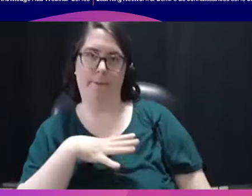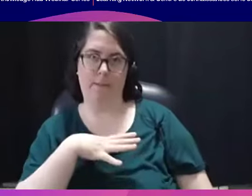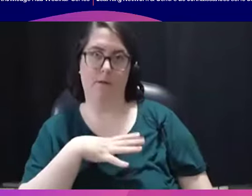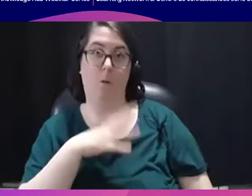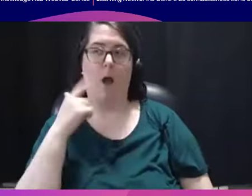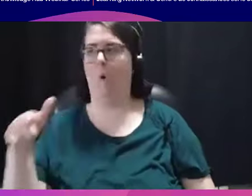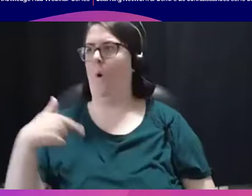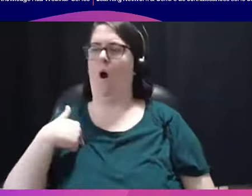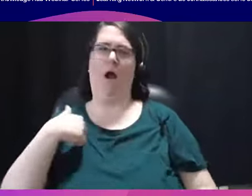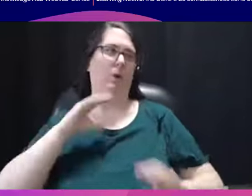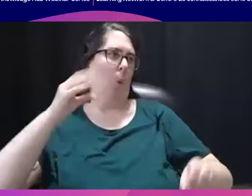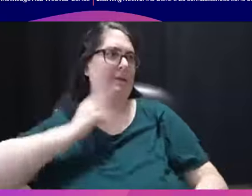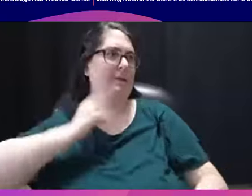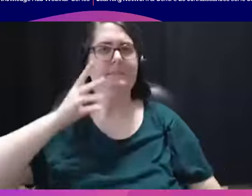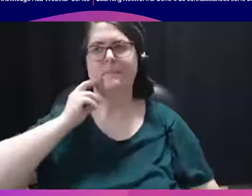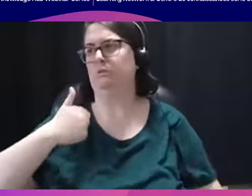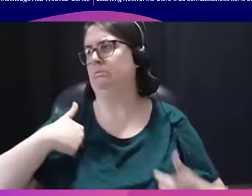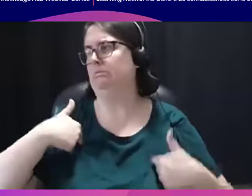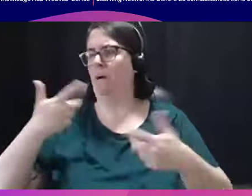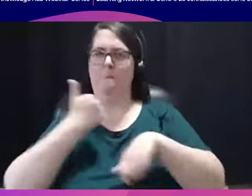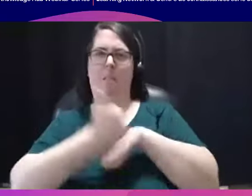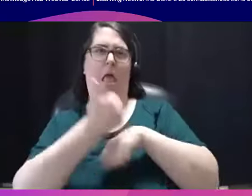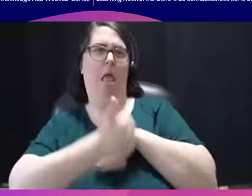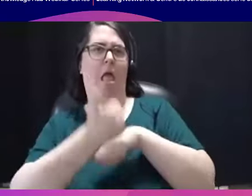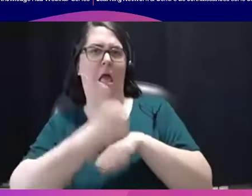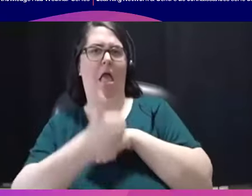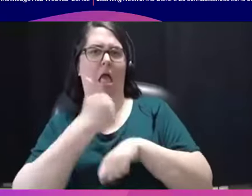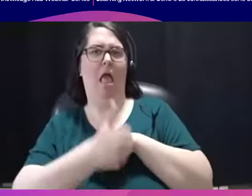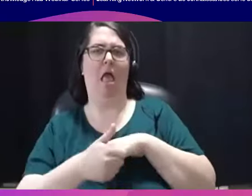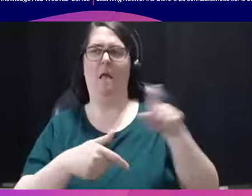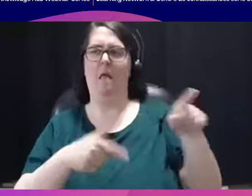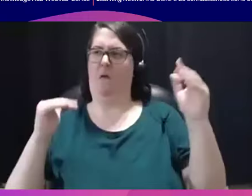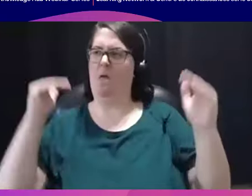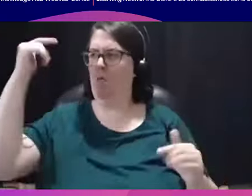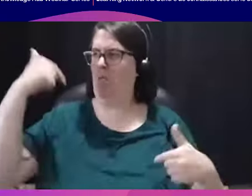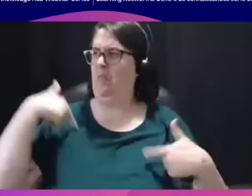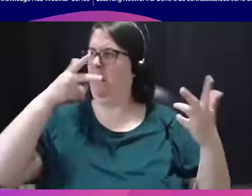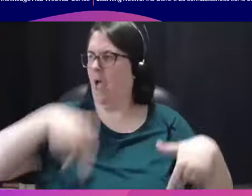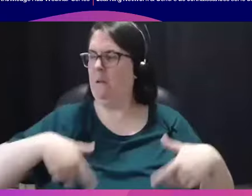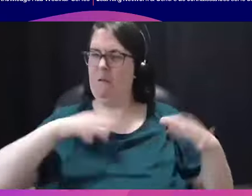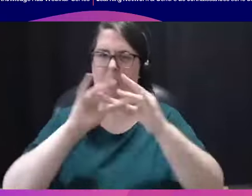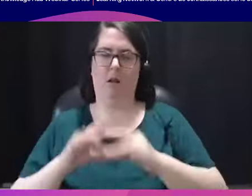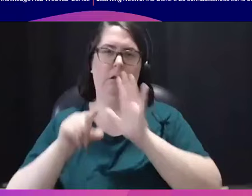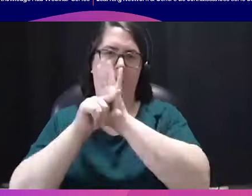for their lack of sex and allowed individuals to spread more misogynistic and violent rhetoric. And